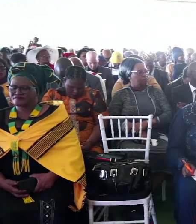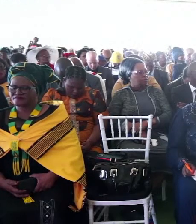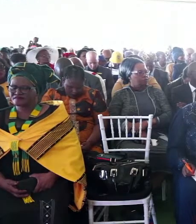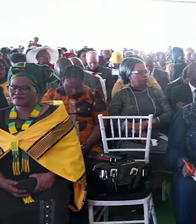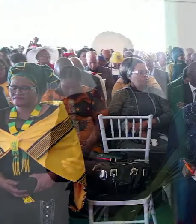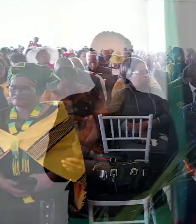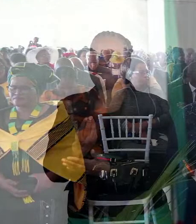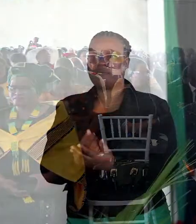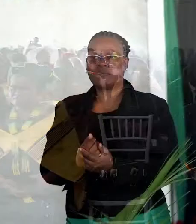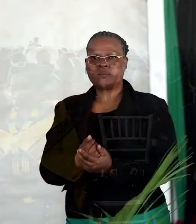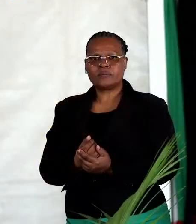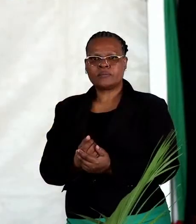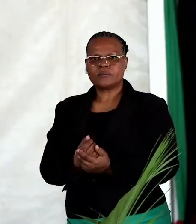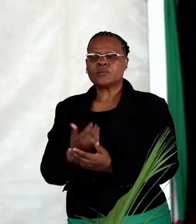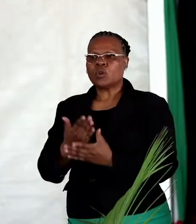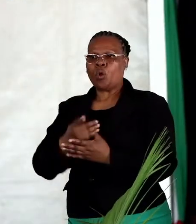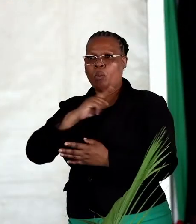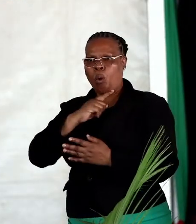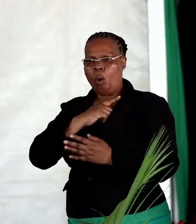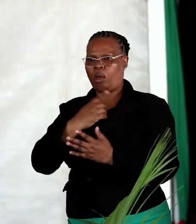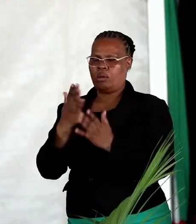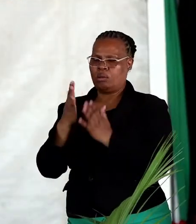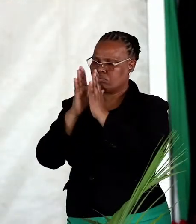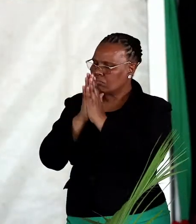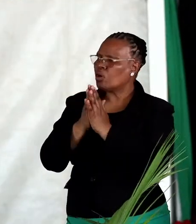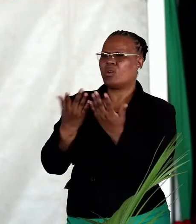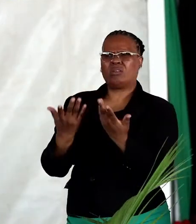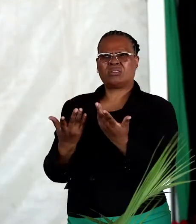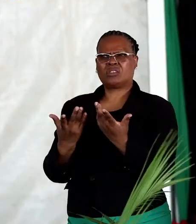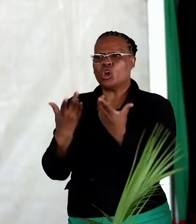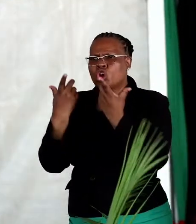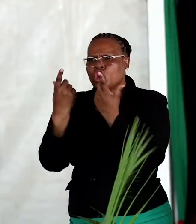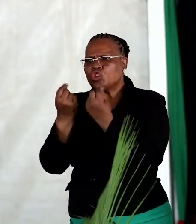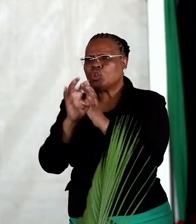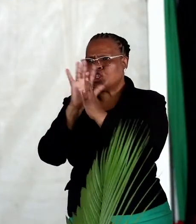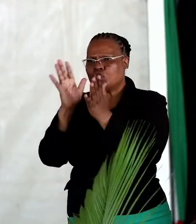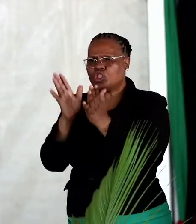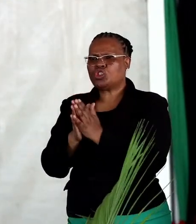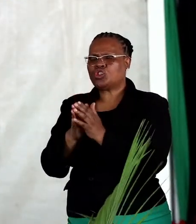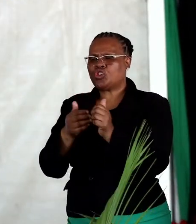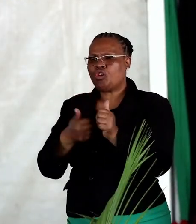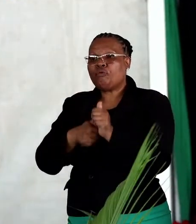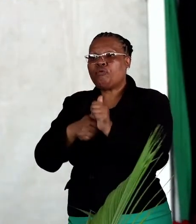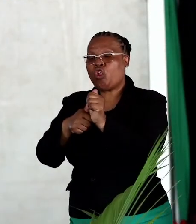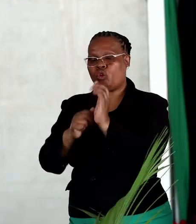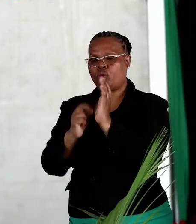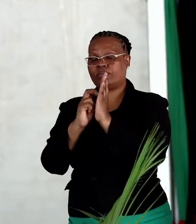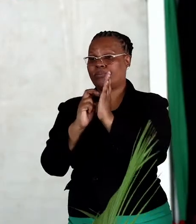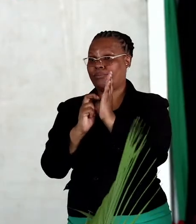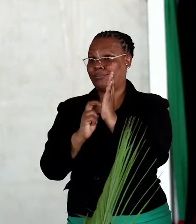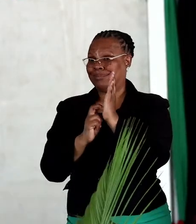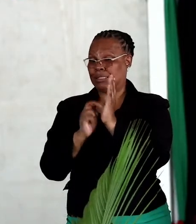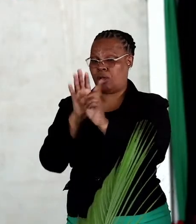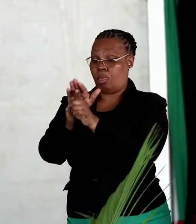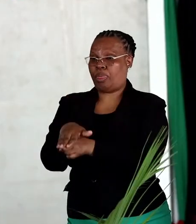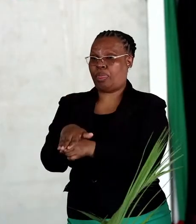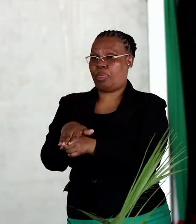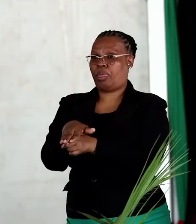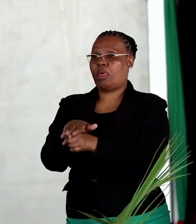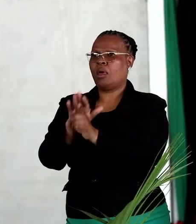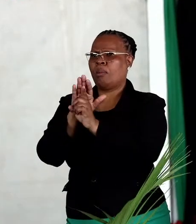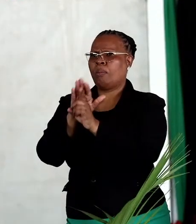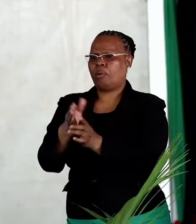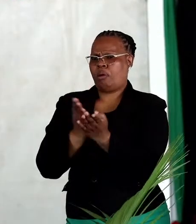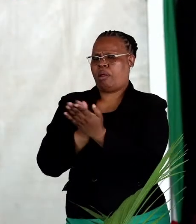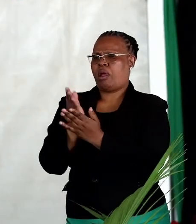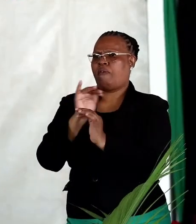izinto ngendlela esemthethweni singanyashi amalungelo awabanye abantu. 13 people were